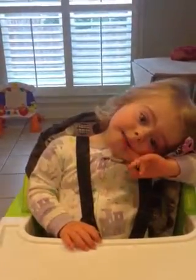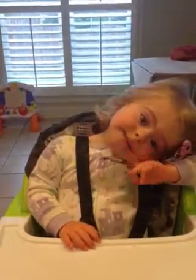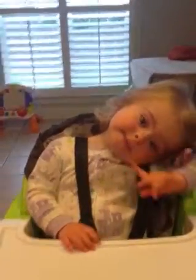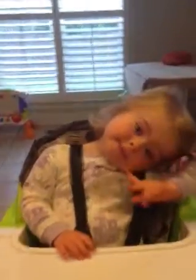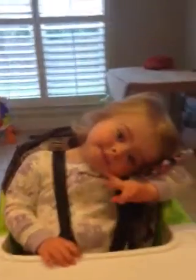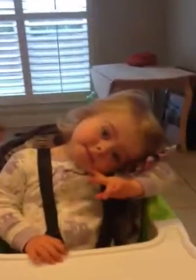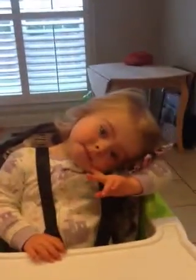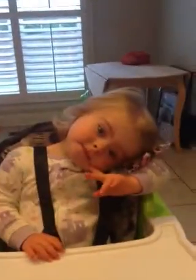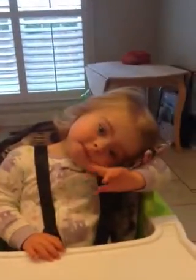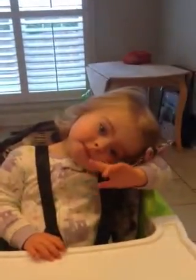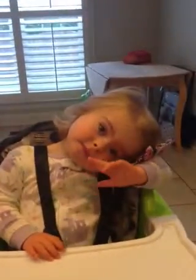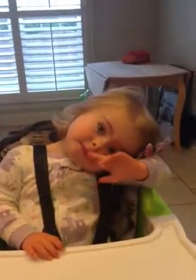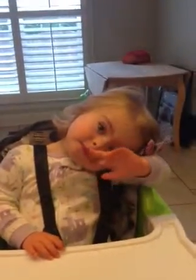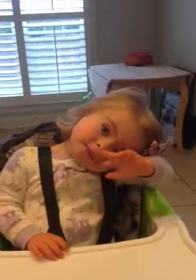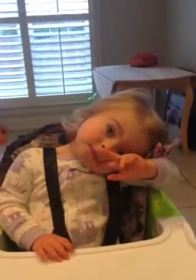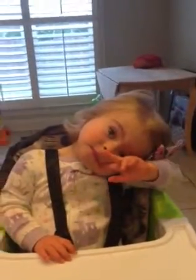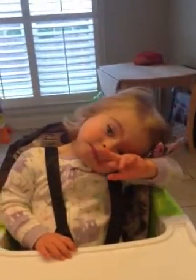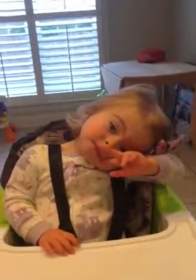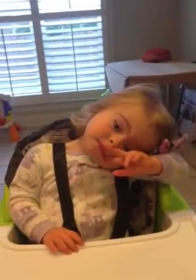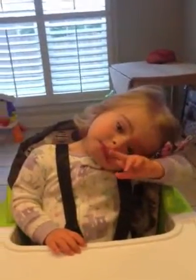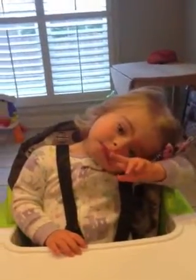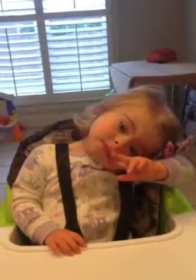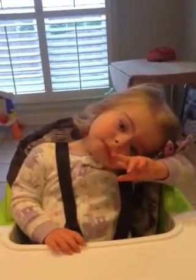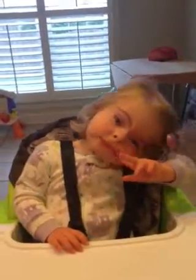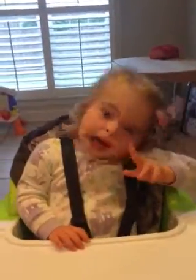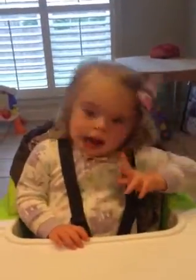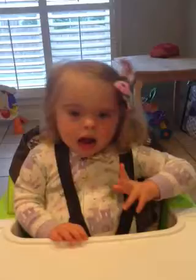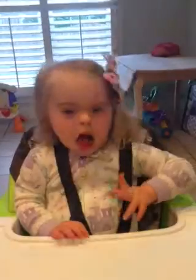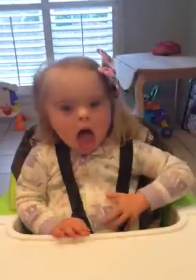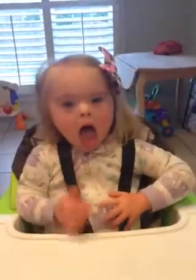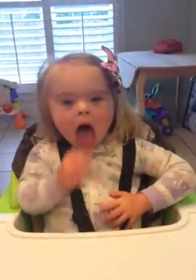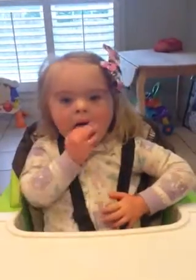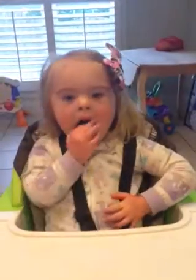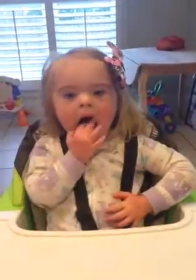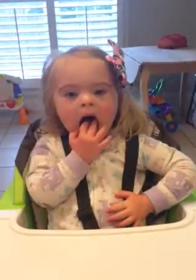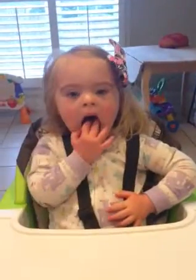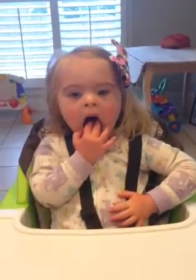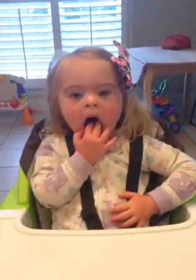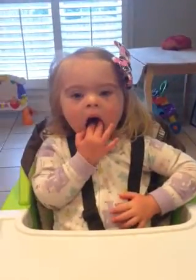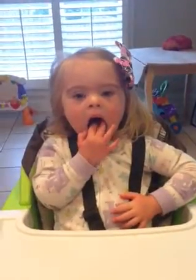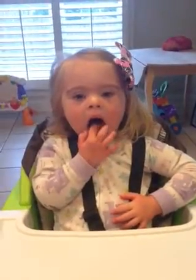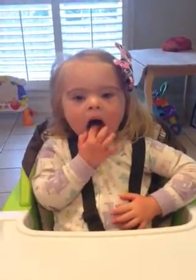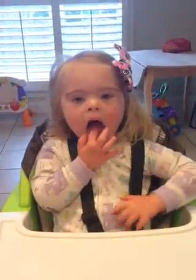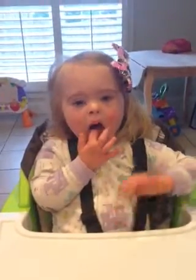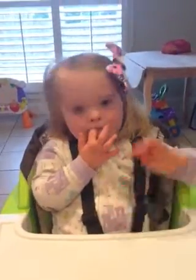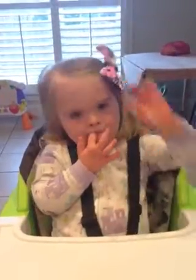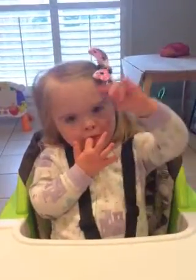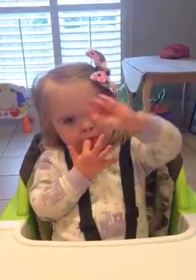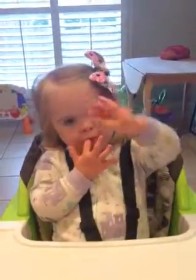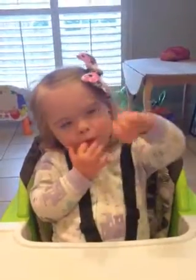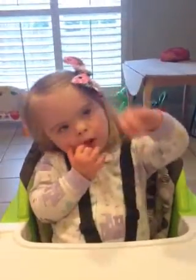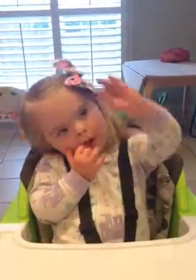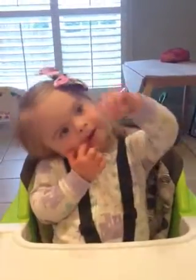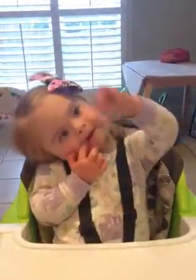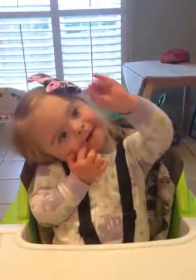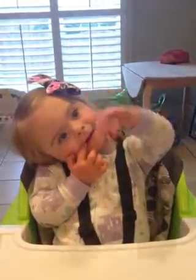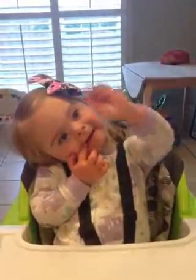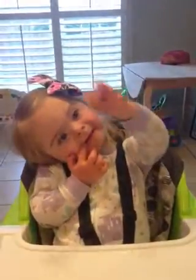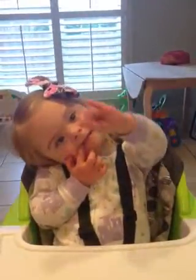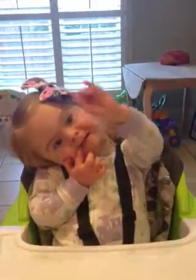Can we think of any other ones? Oh, we also know the word for yes. When we say yes, sometimes you have to